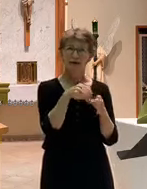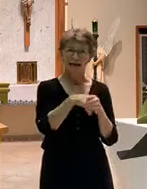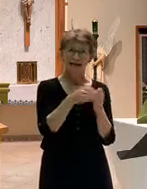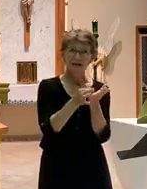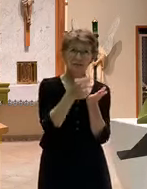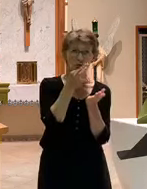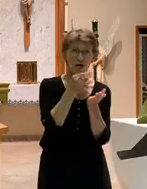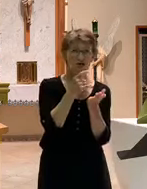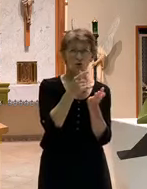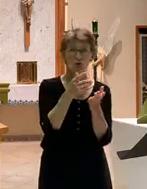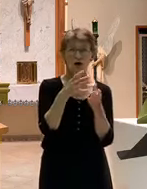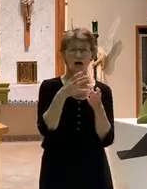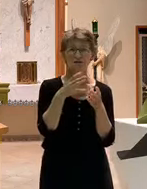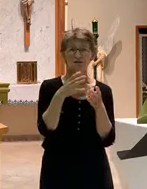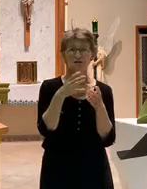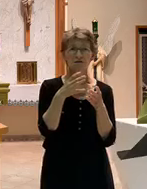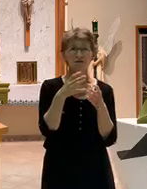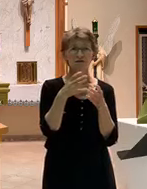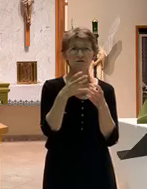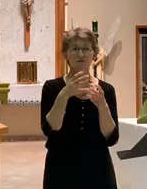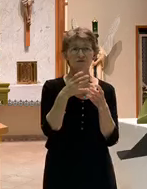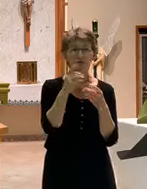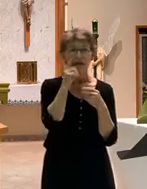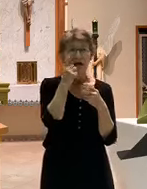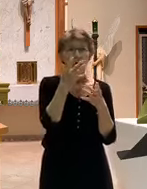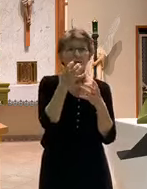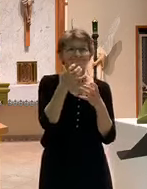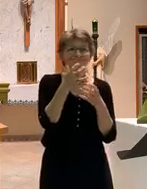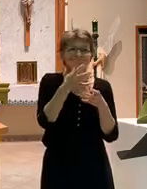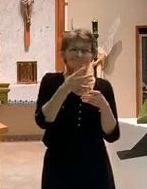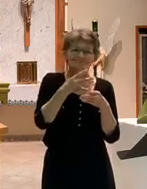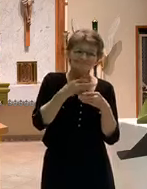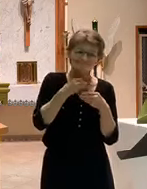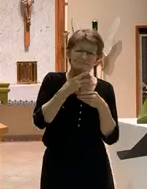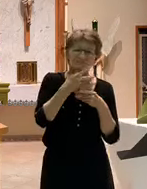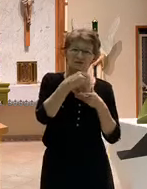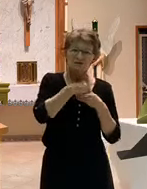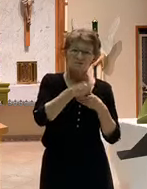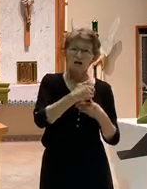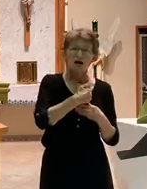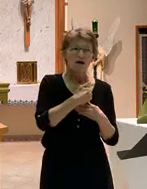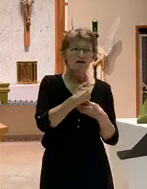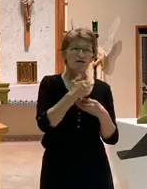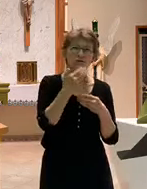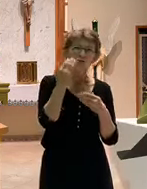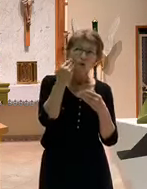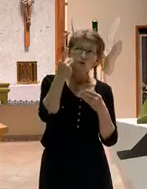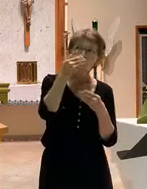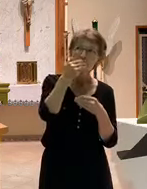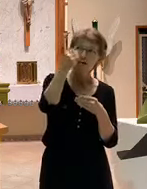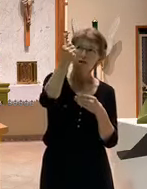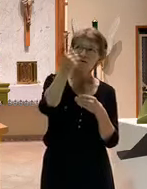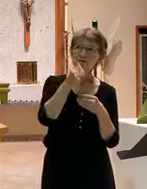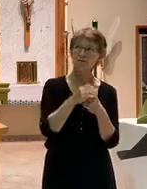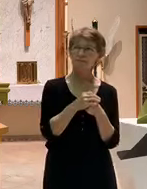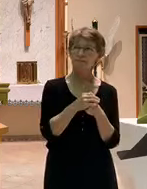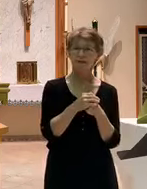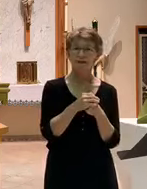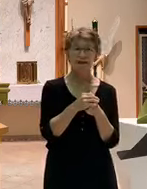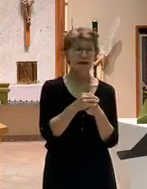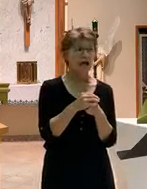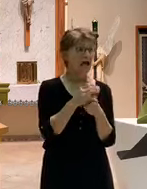want to receive you as a matter of routine, but I want to receive you into my heart. and to get to know you better. And